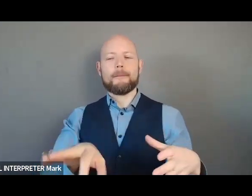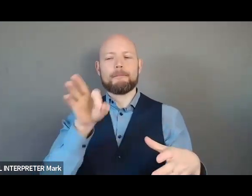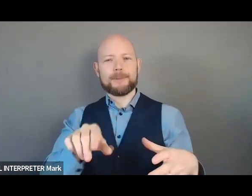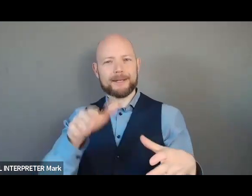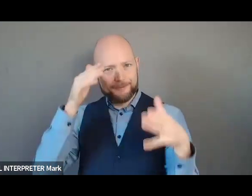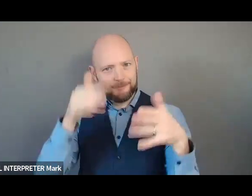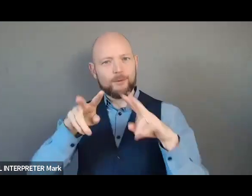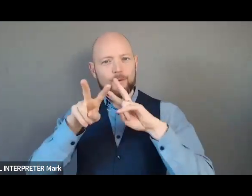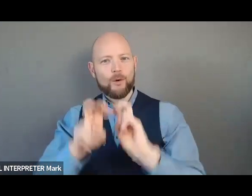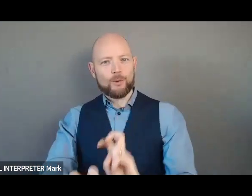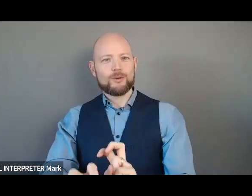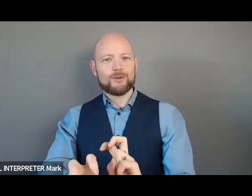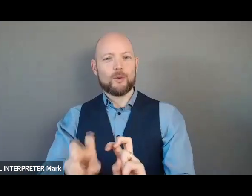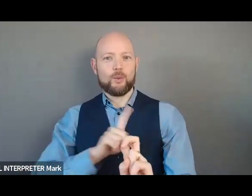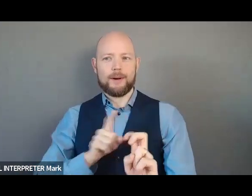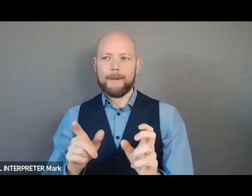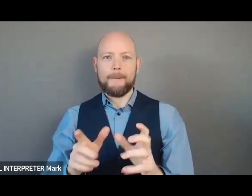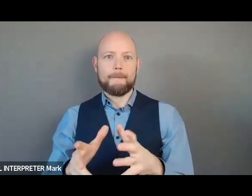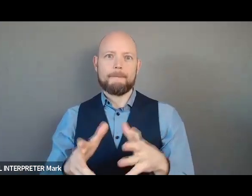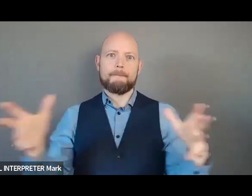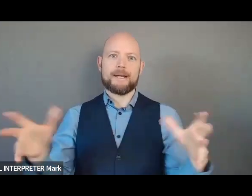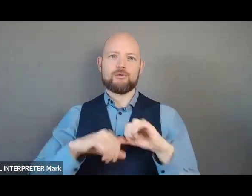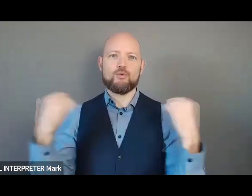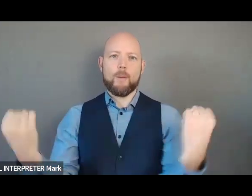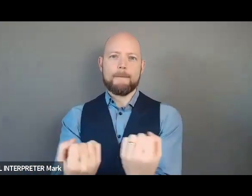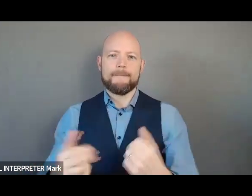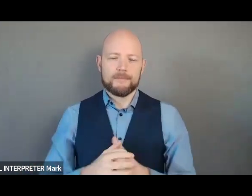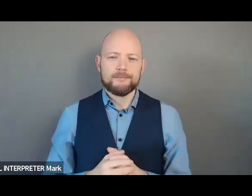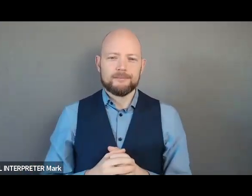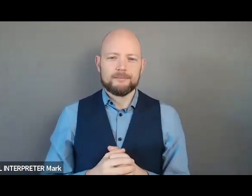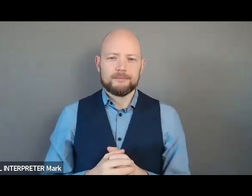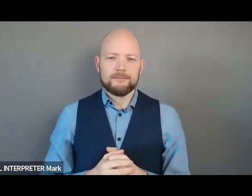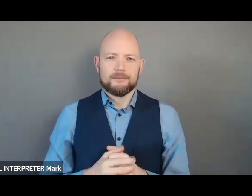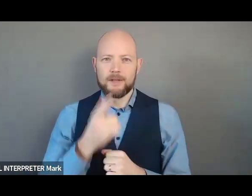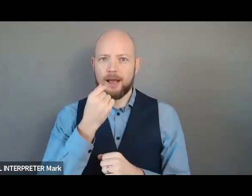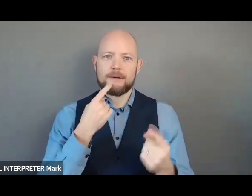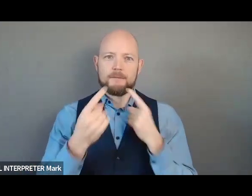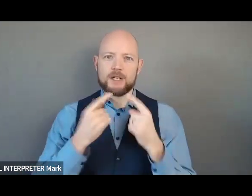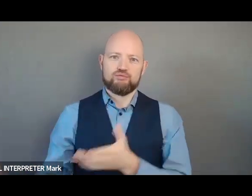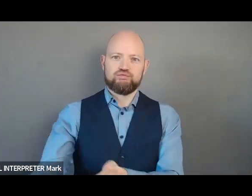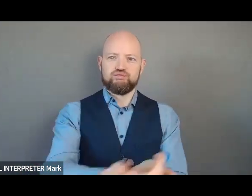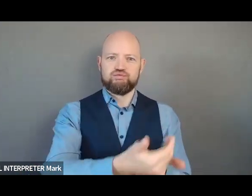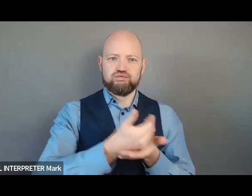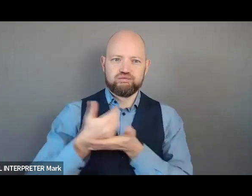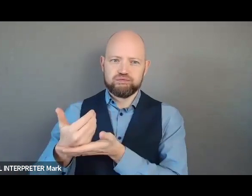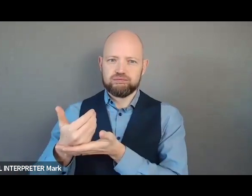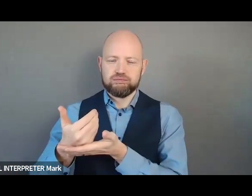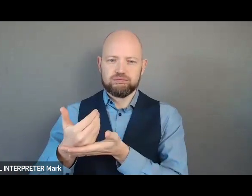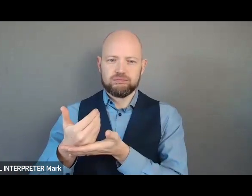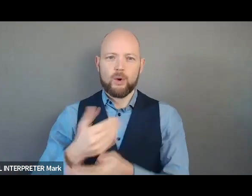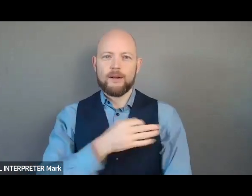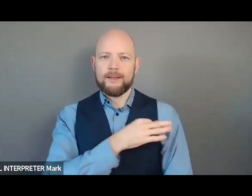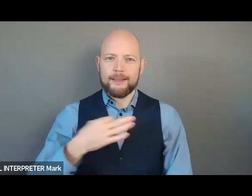their ability to be able to do research is very limited, both in clinical practice and in higher education. So our study wanted